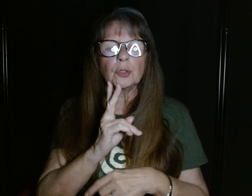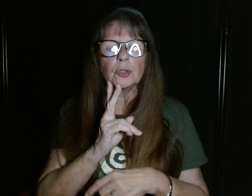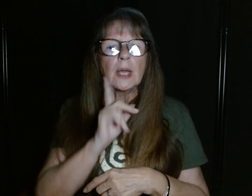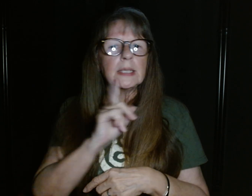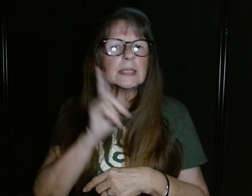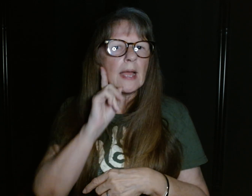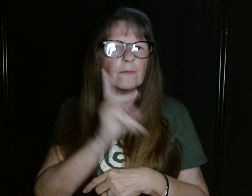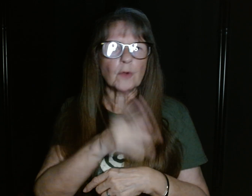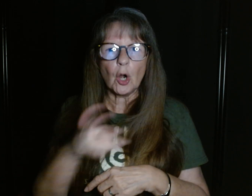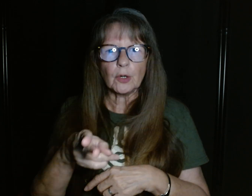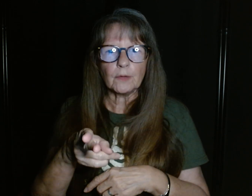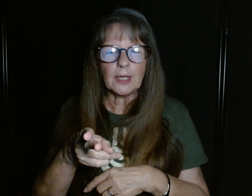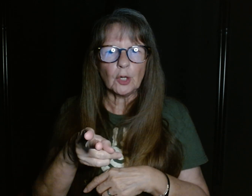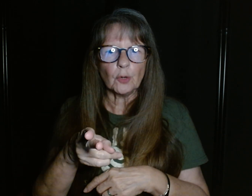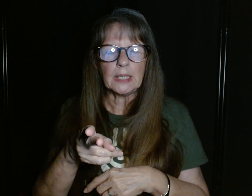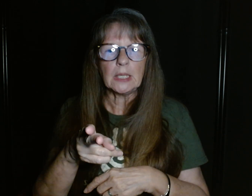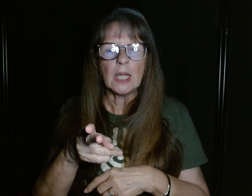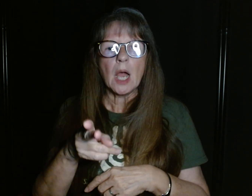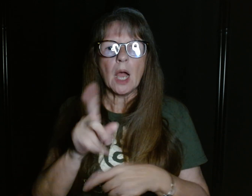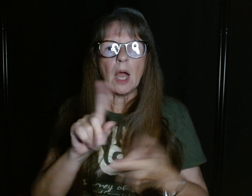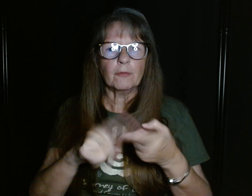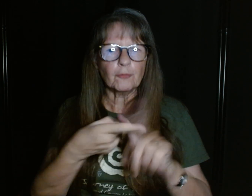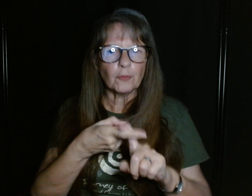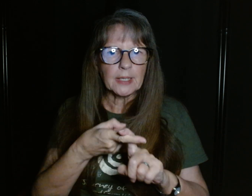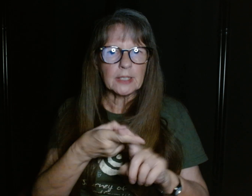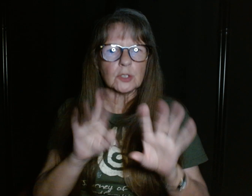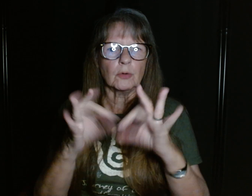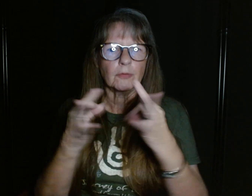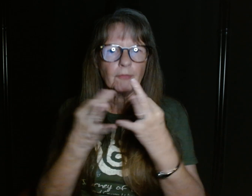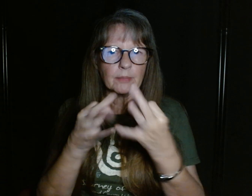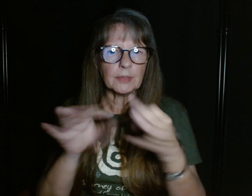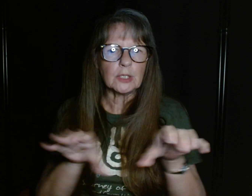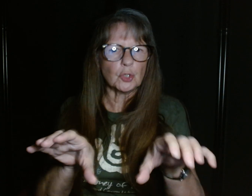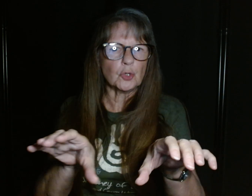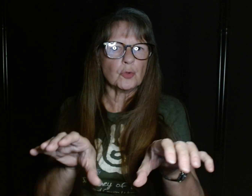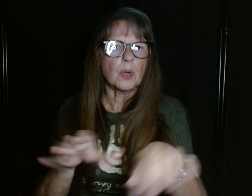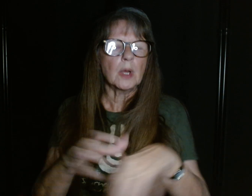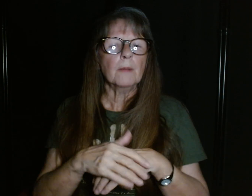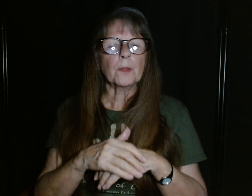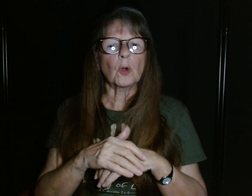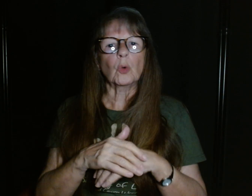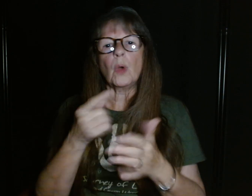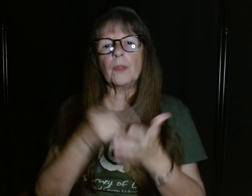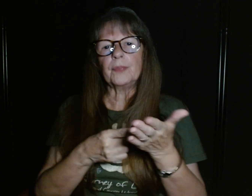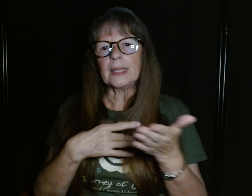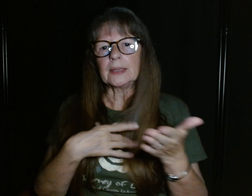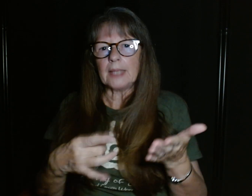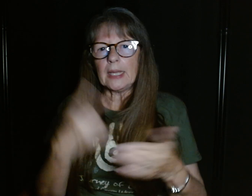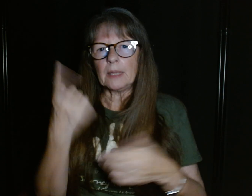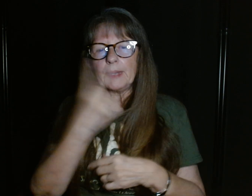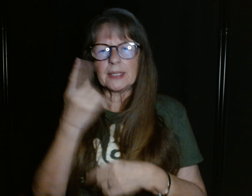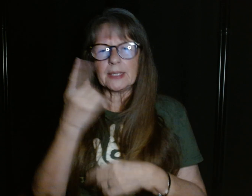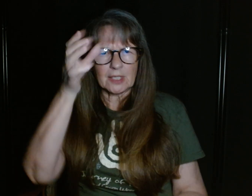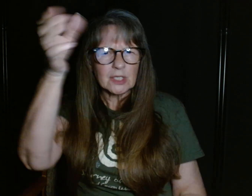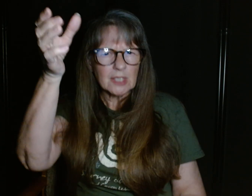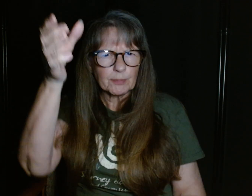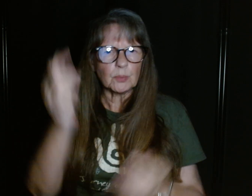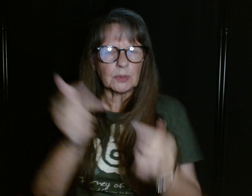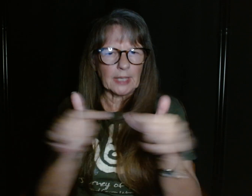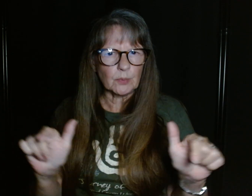your deaf or hard of hearing friends or family do, or what they like, because it's a conceptual language